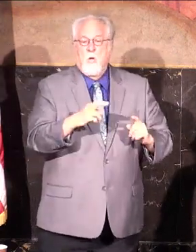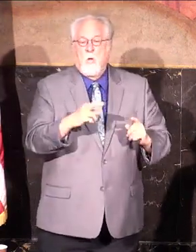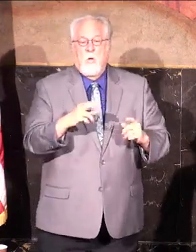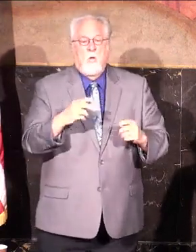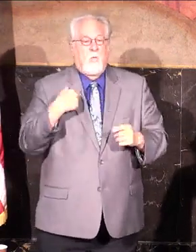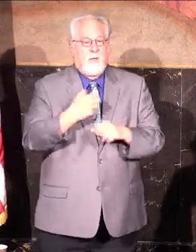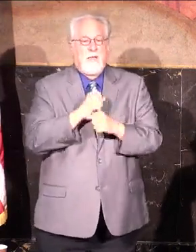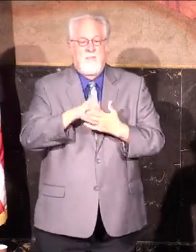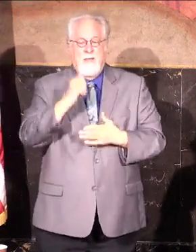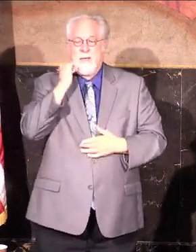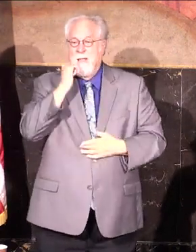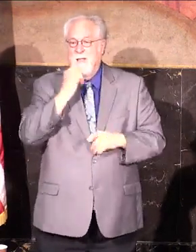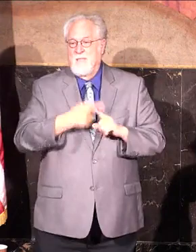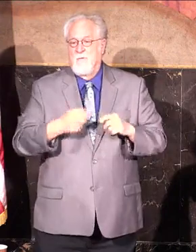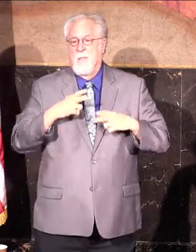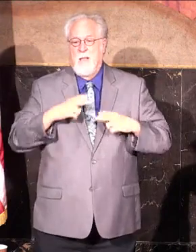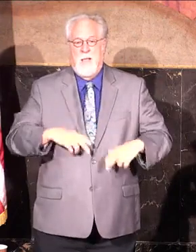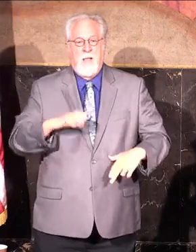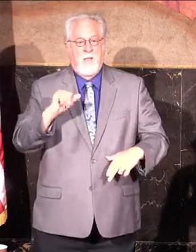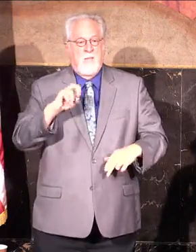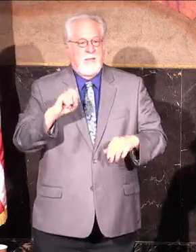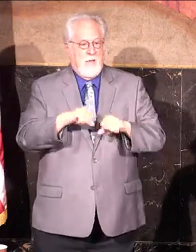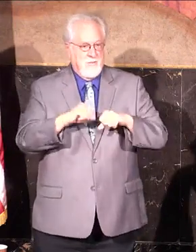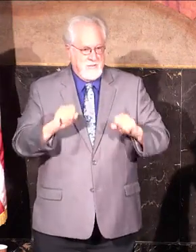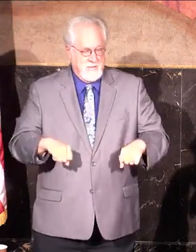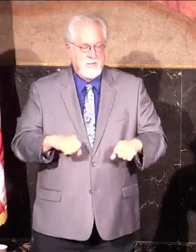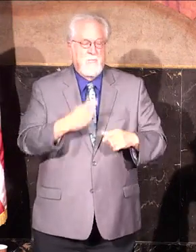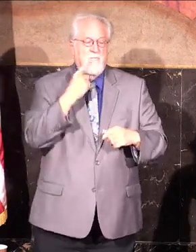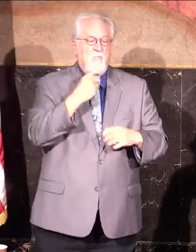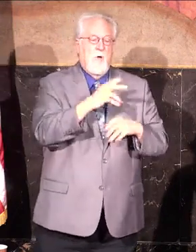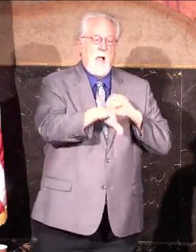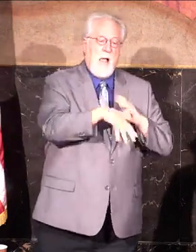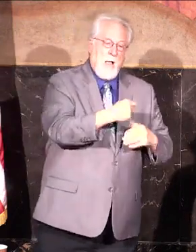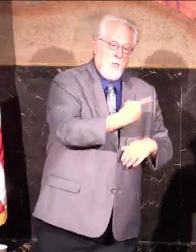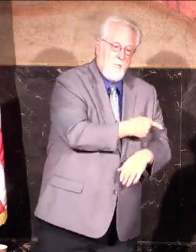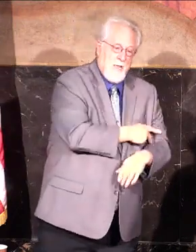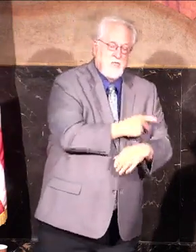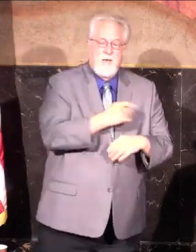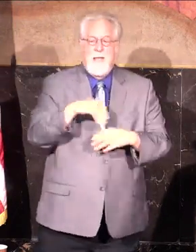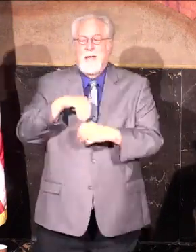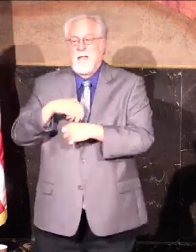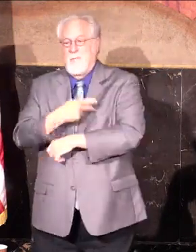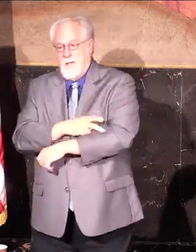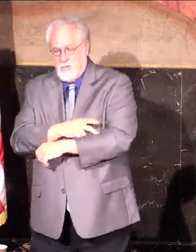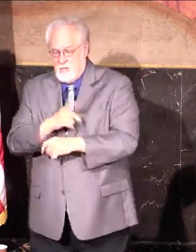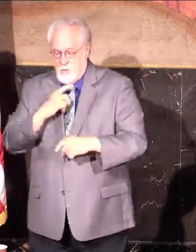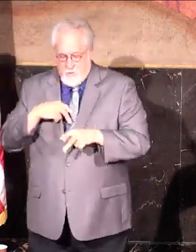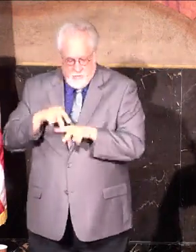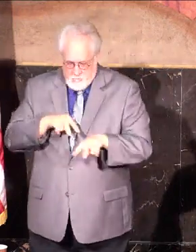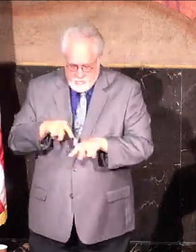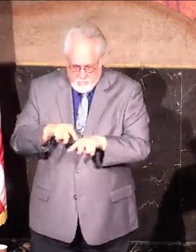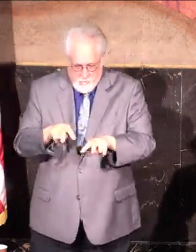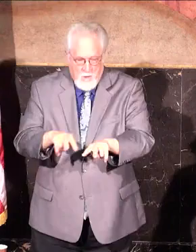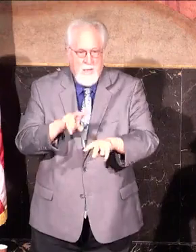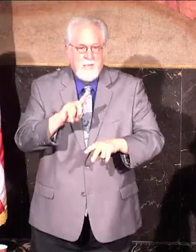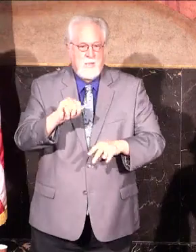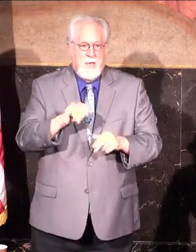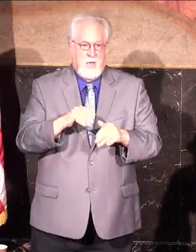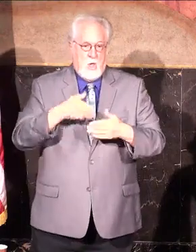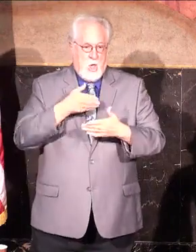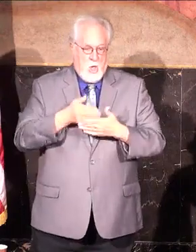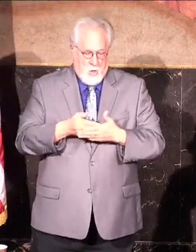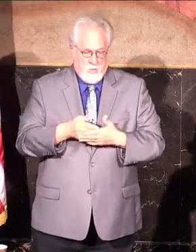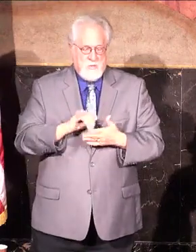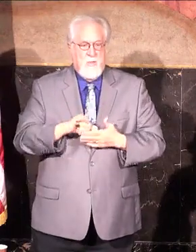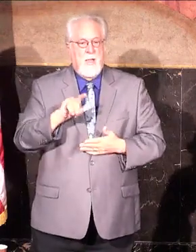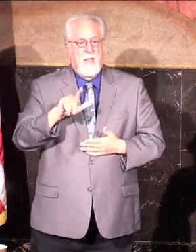daily from the healthcare system, both outpatient and inpatient. It's very closely tracking the data that LDH